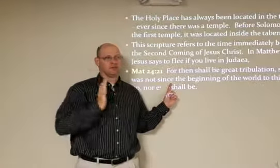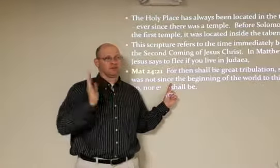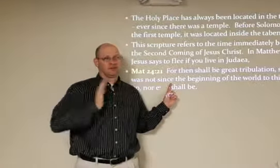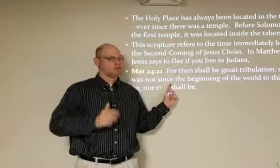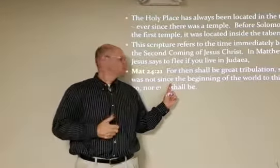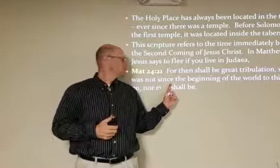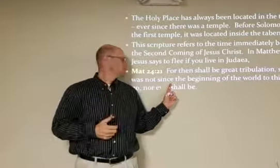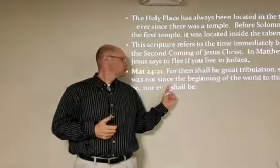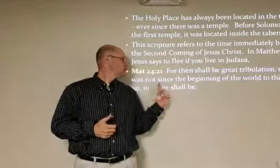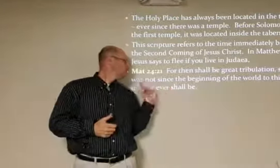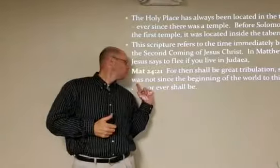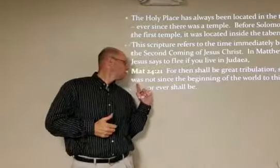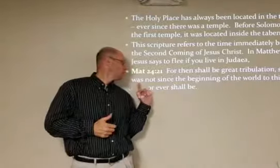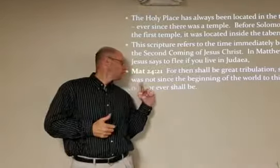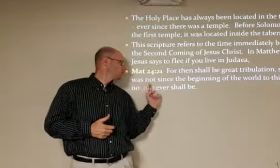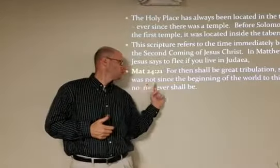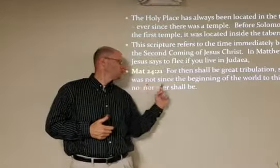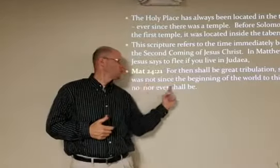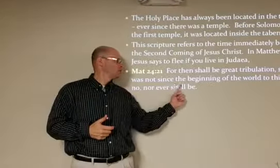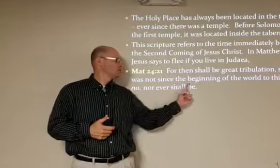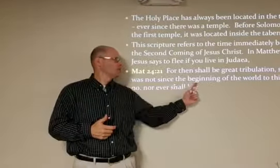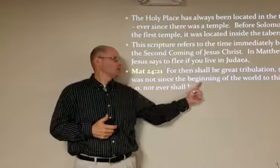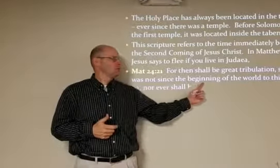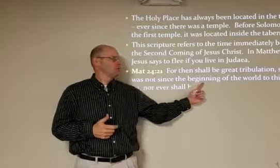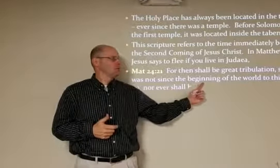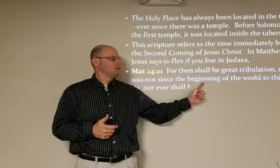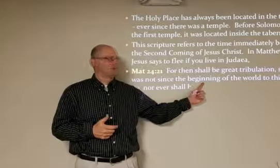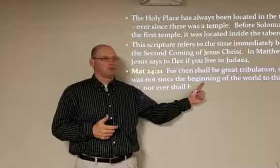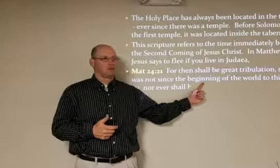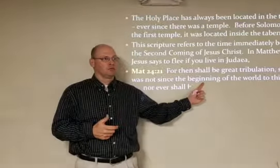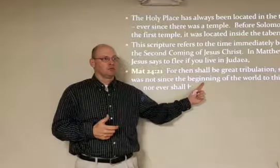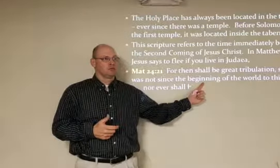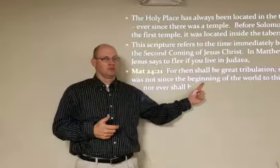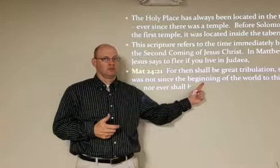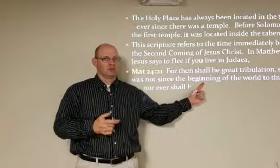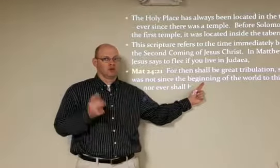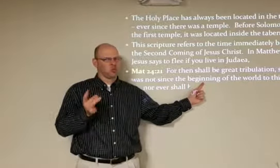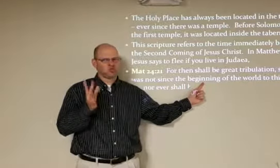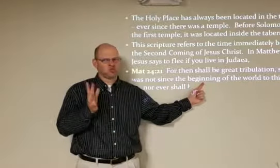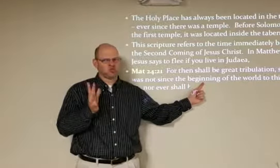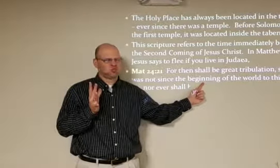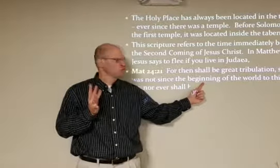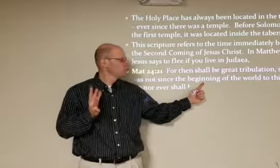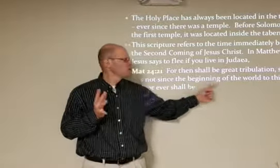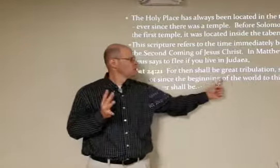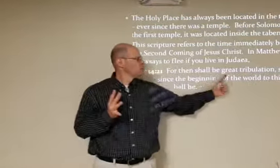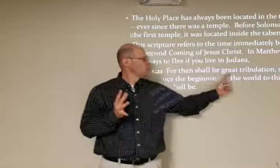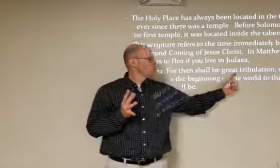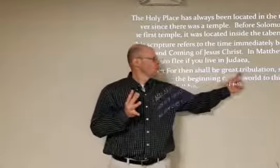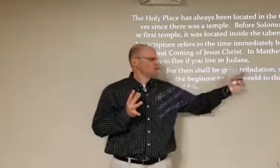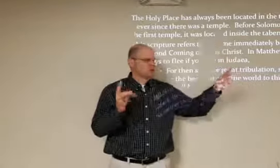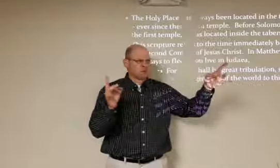terrible. Such as was not since the beginning of the world to this time. The